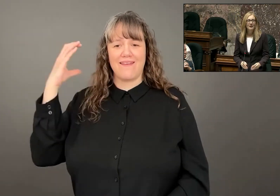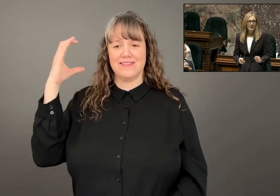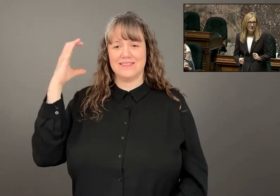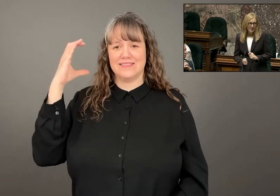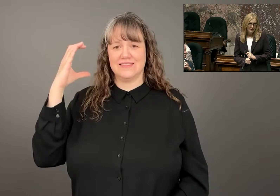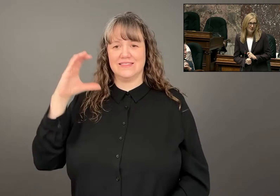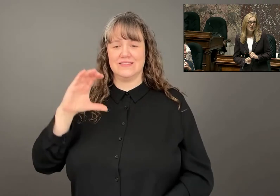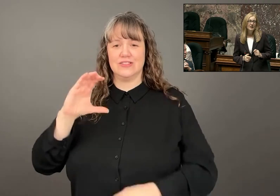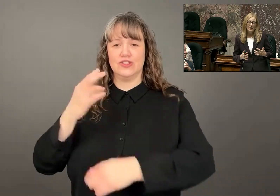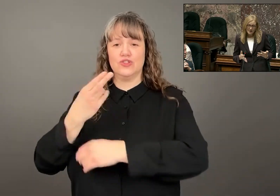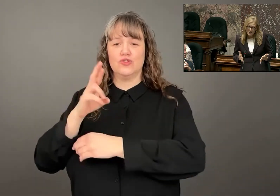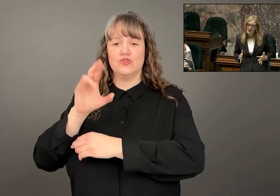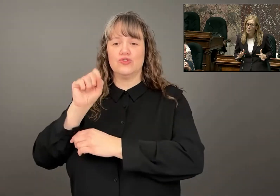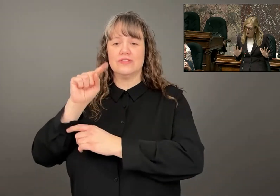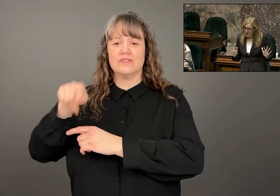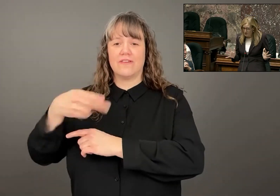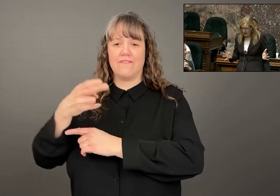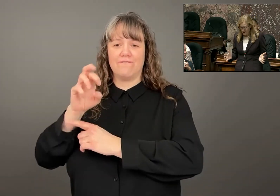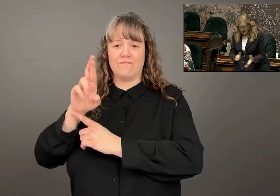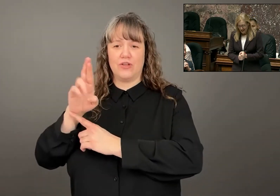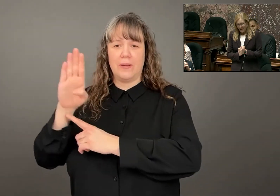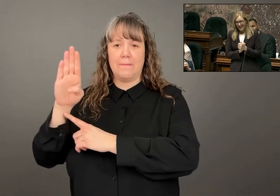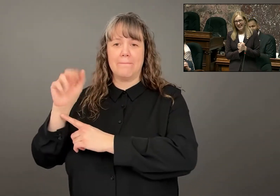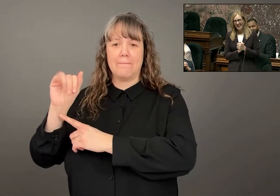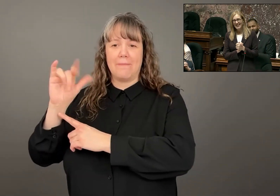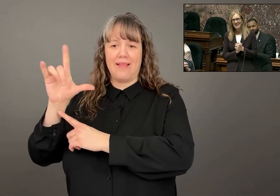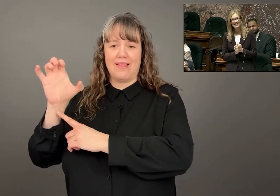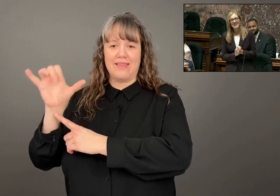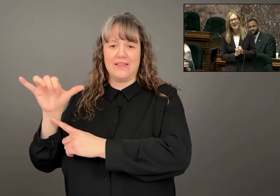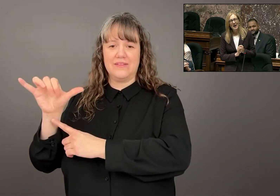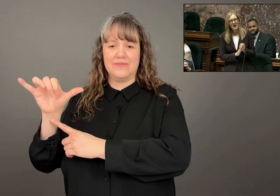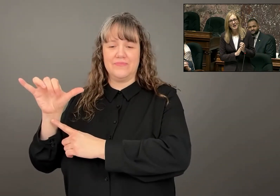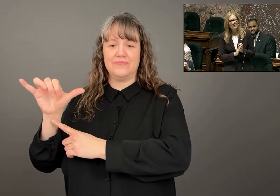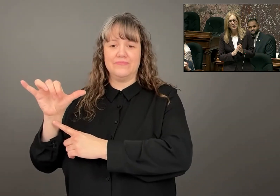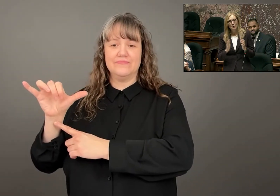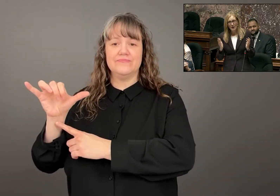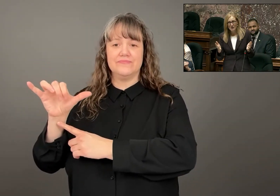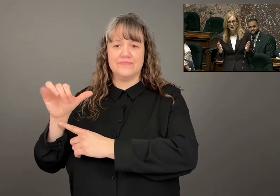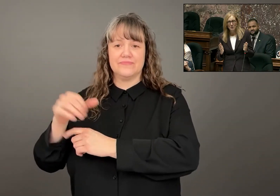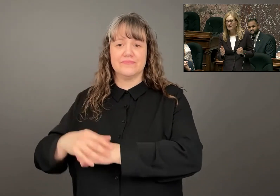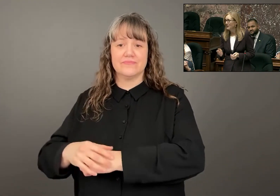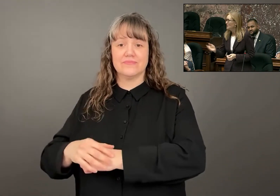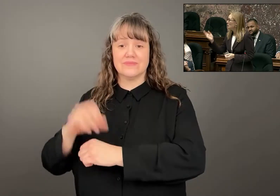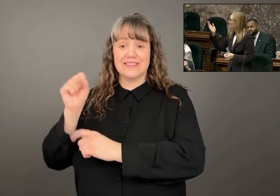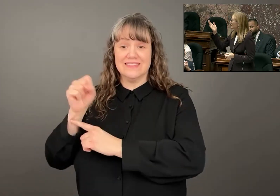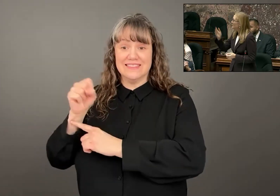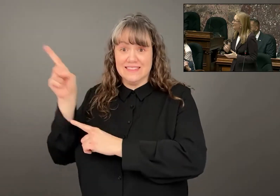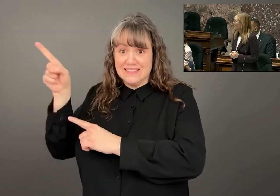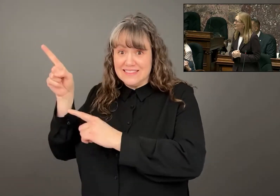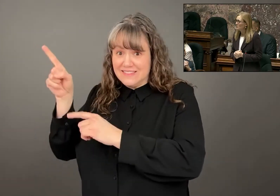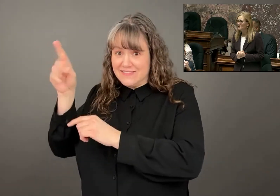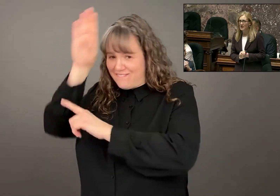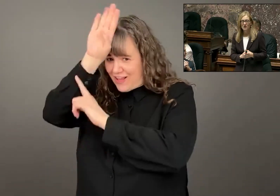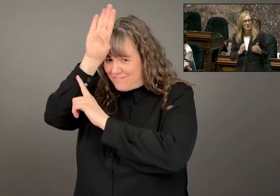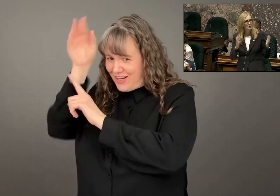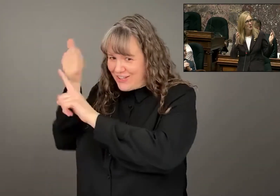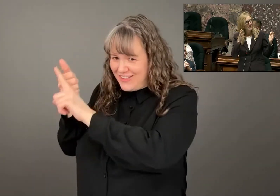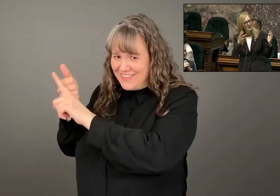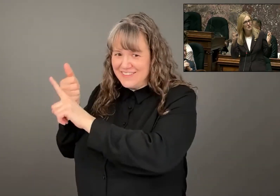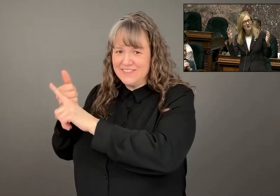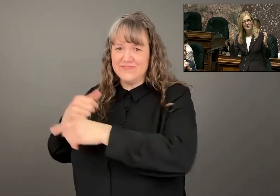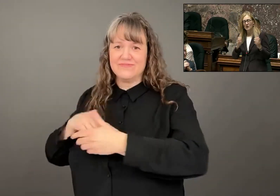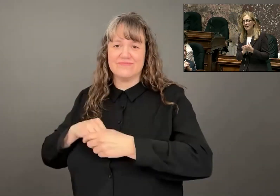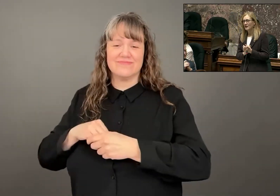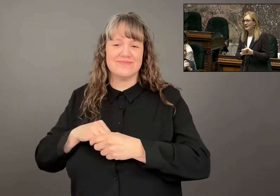today. I'll sneak in, yes, he is a firefighter. If you watched the procession or participated in the procession, you